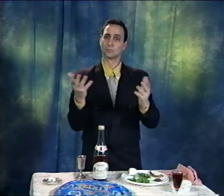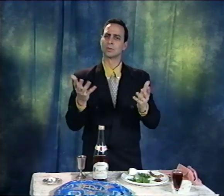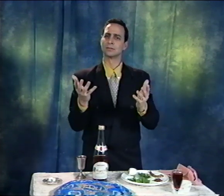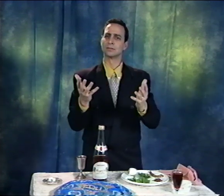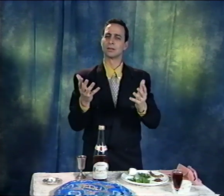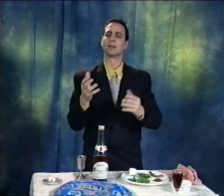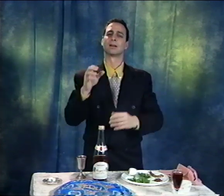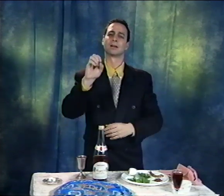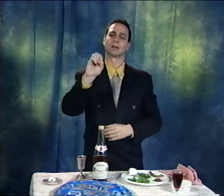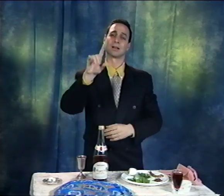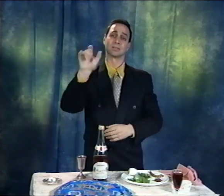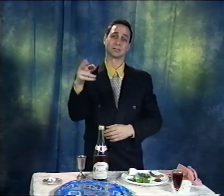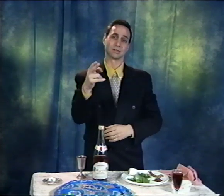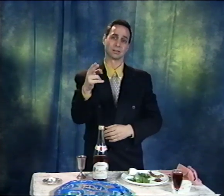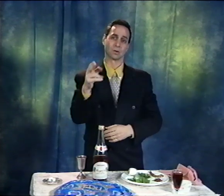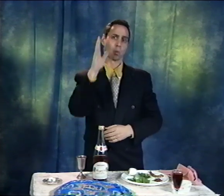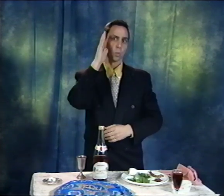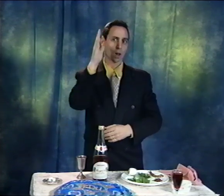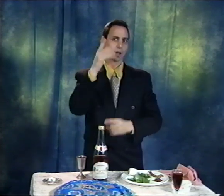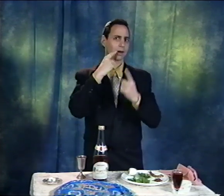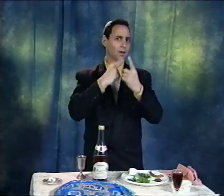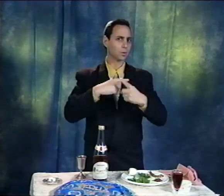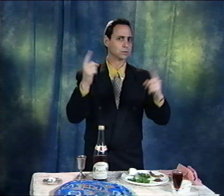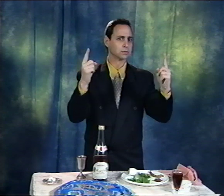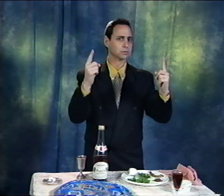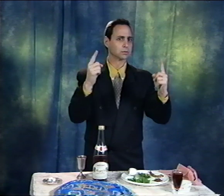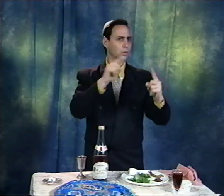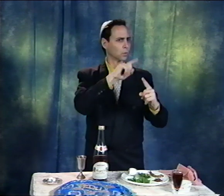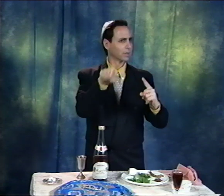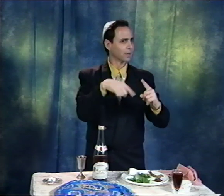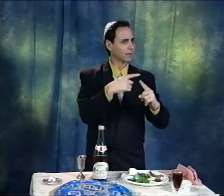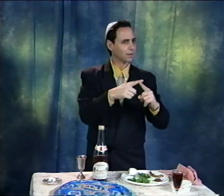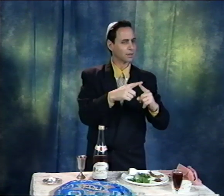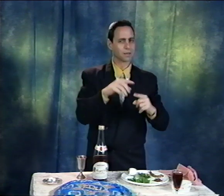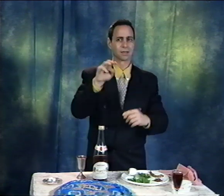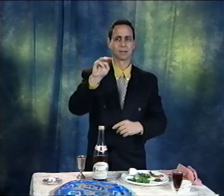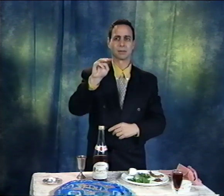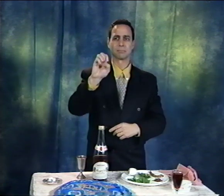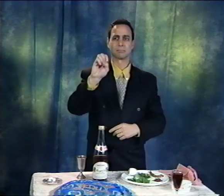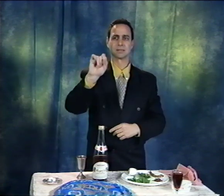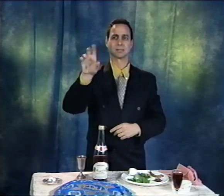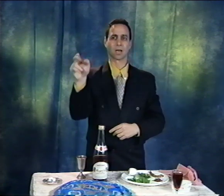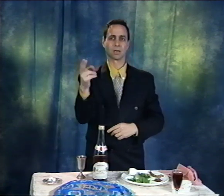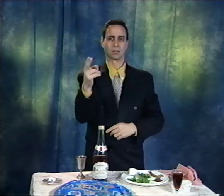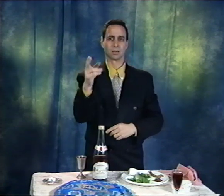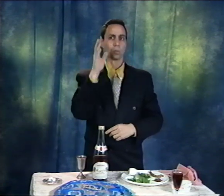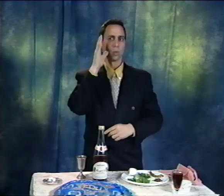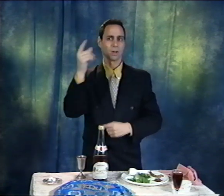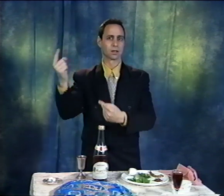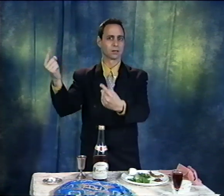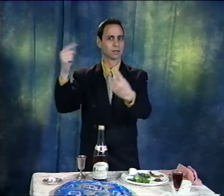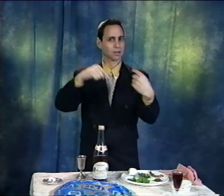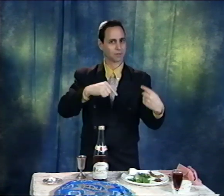goes that Elijah will announce when the Messiah will